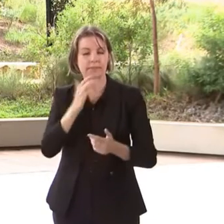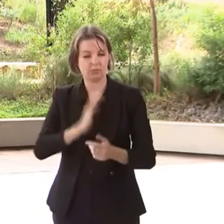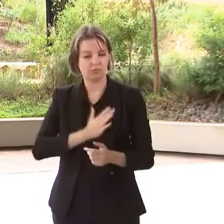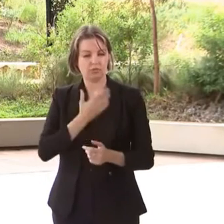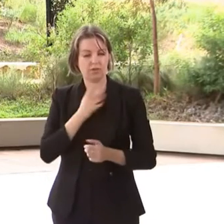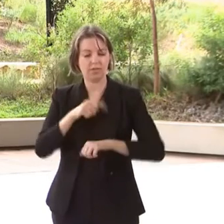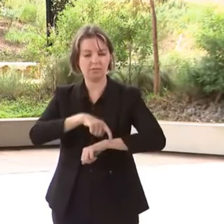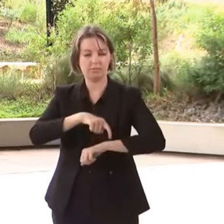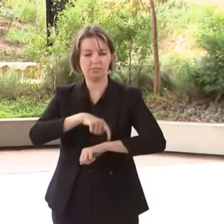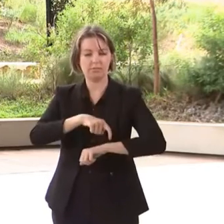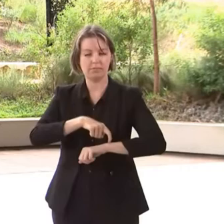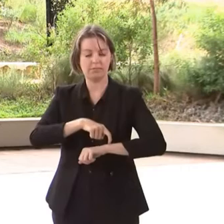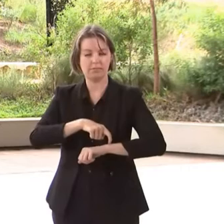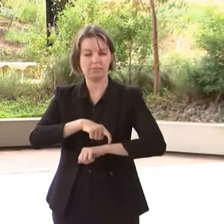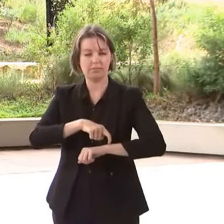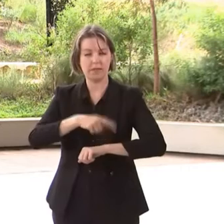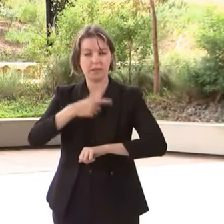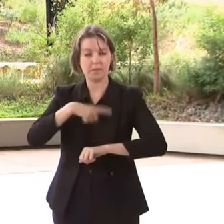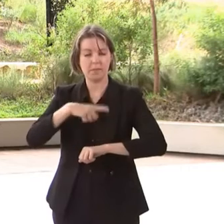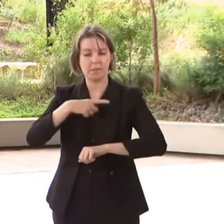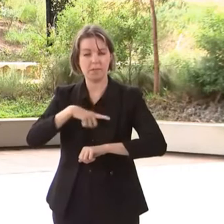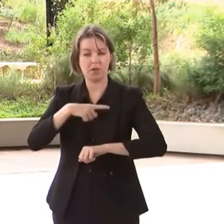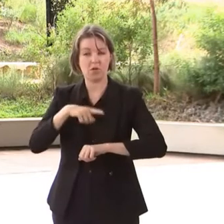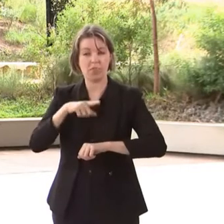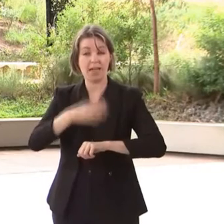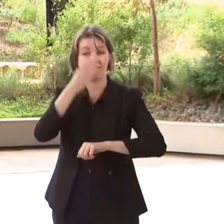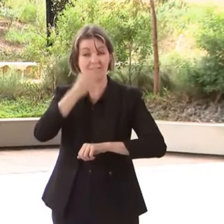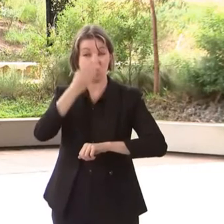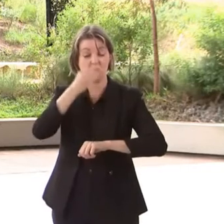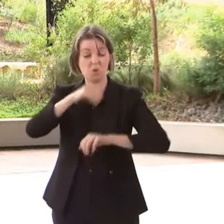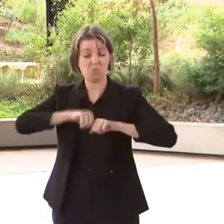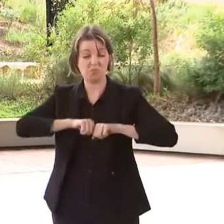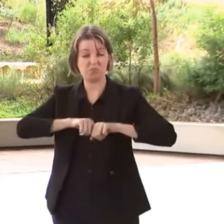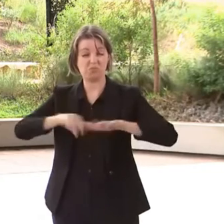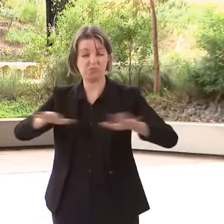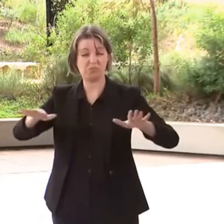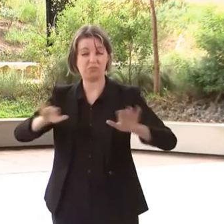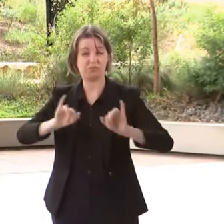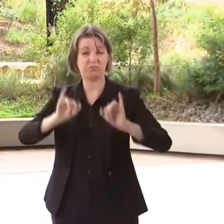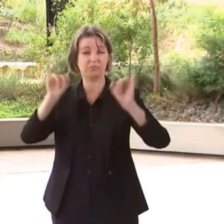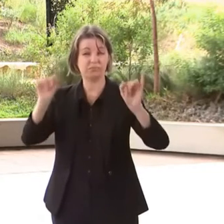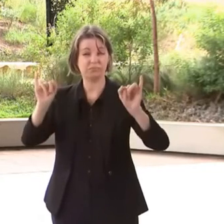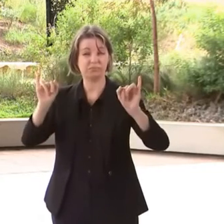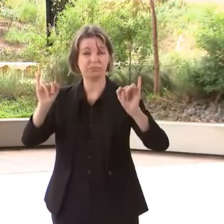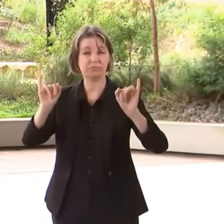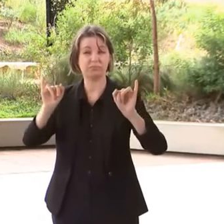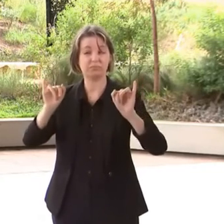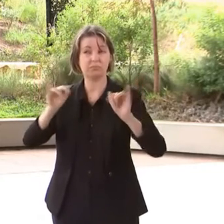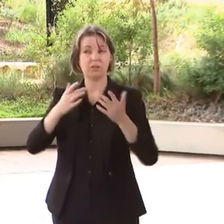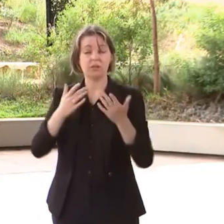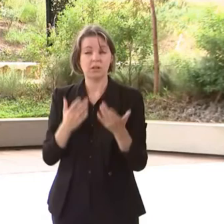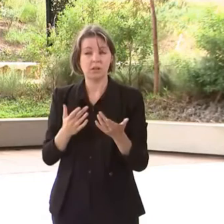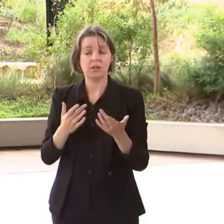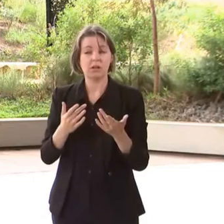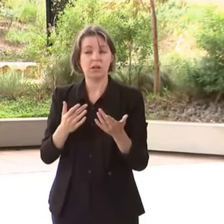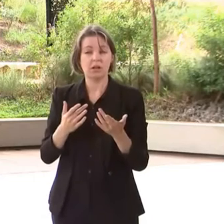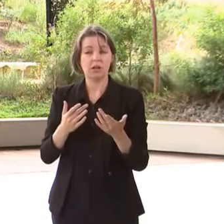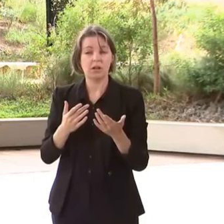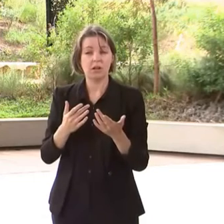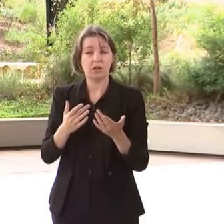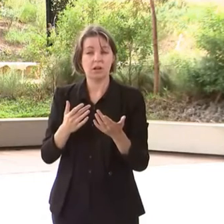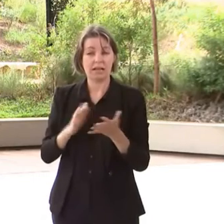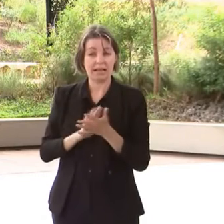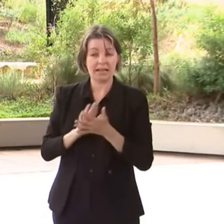that time was because the strain of flu had been prevalent earlier, we actually saw